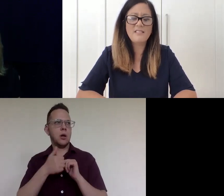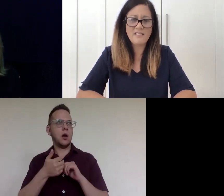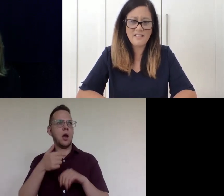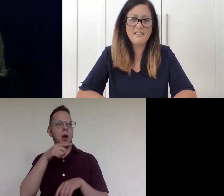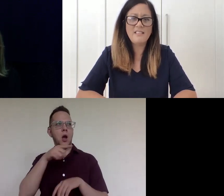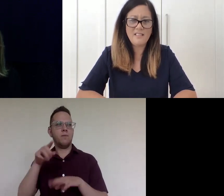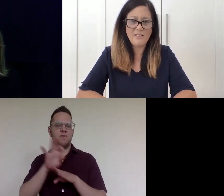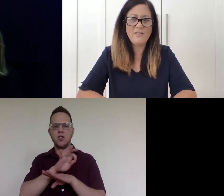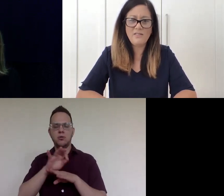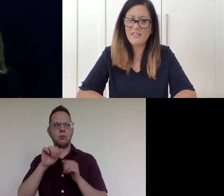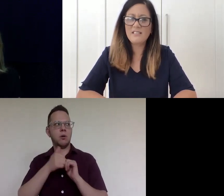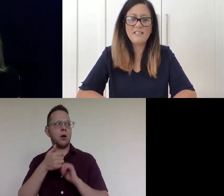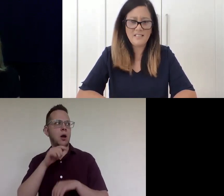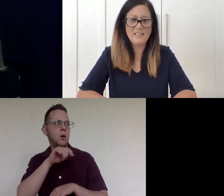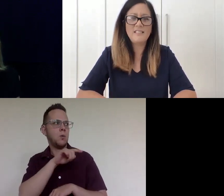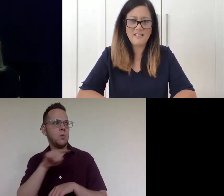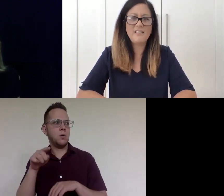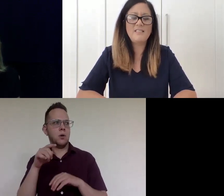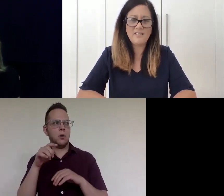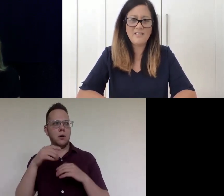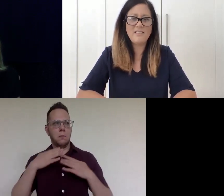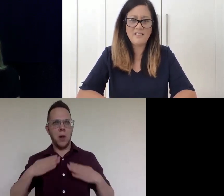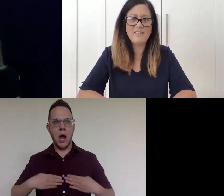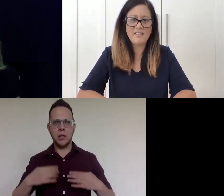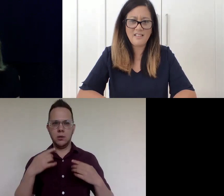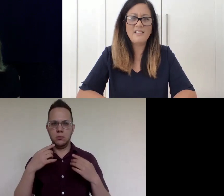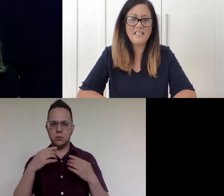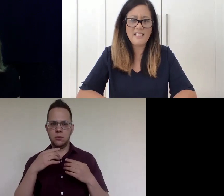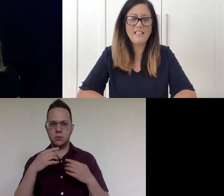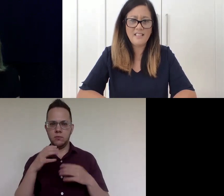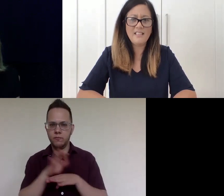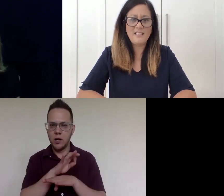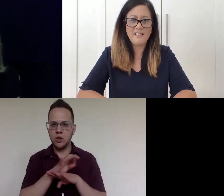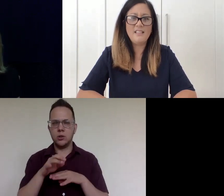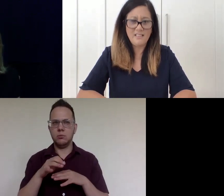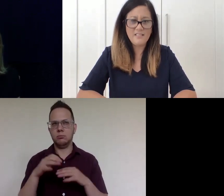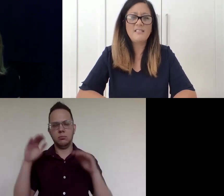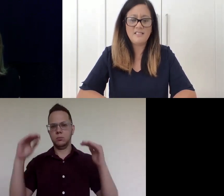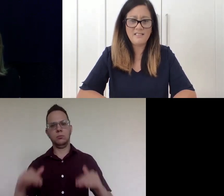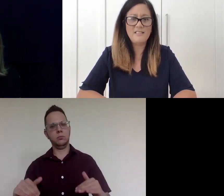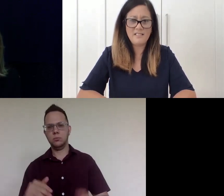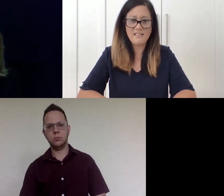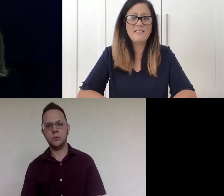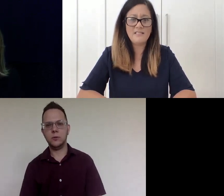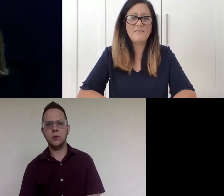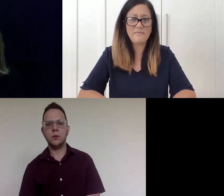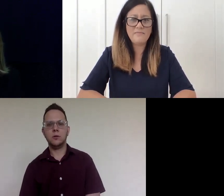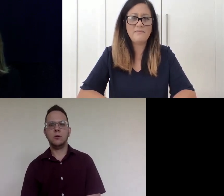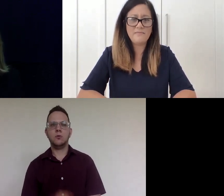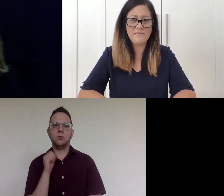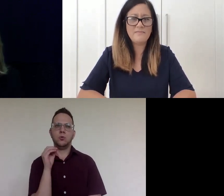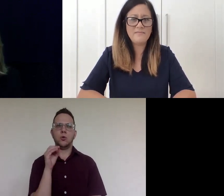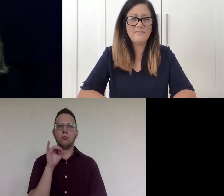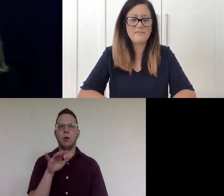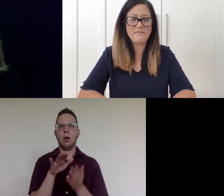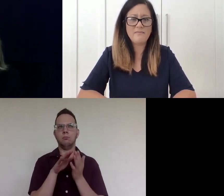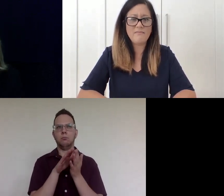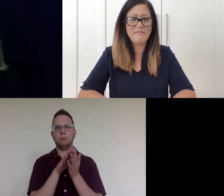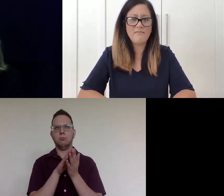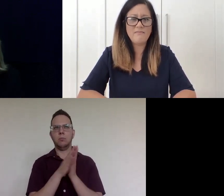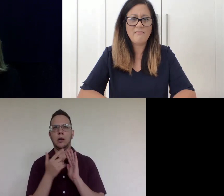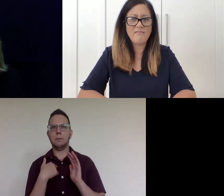are getting better. Medical education is getting better. And I think how the body functions, that knowledge is